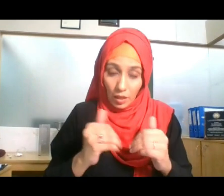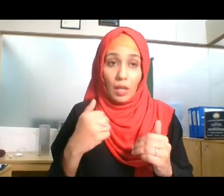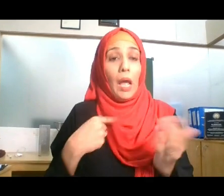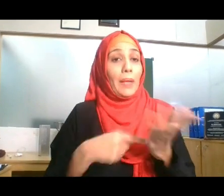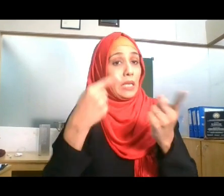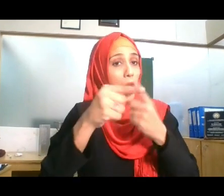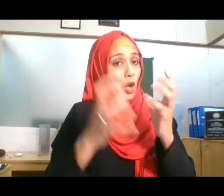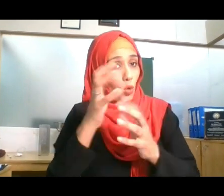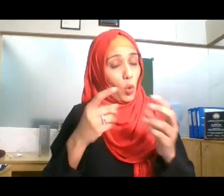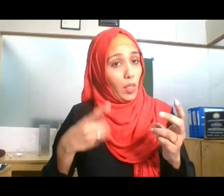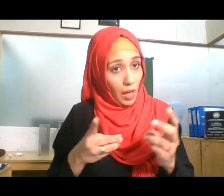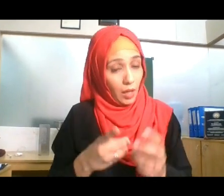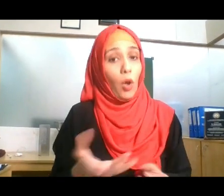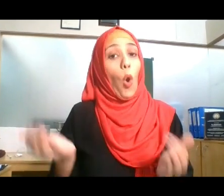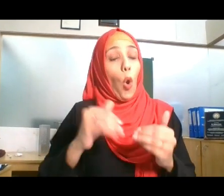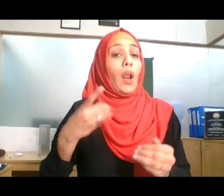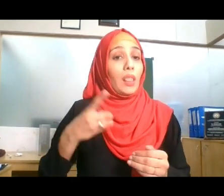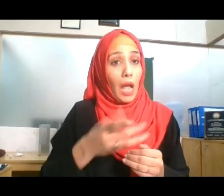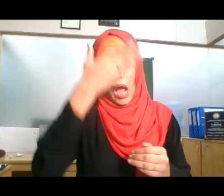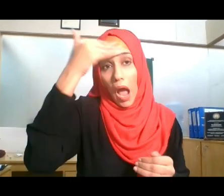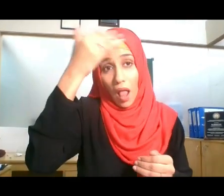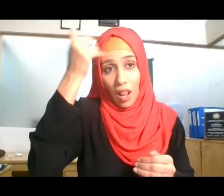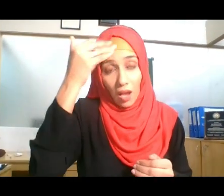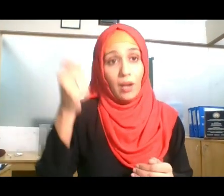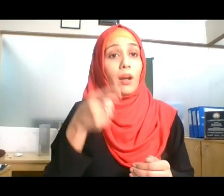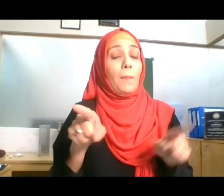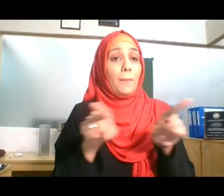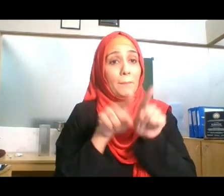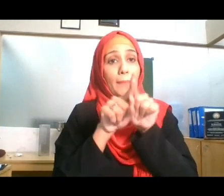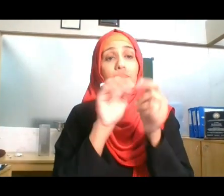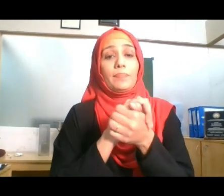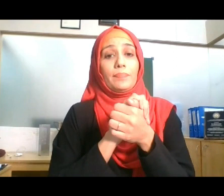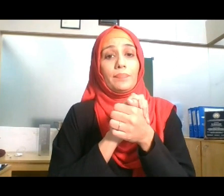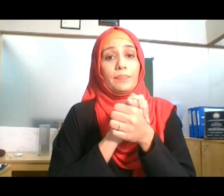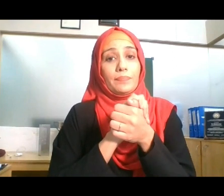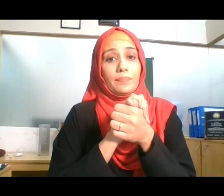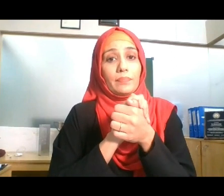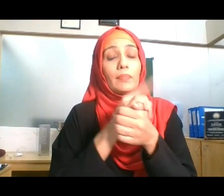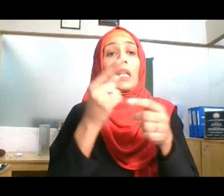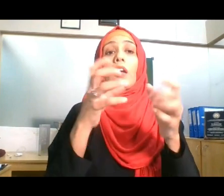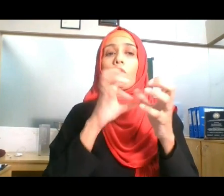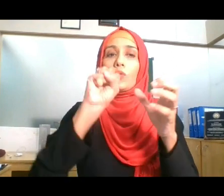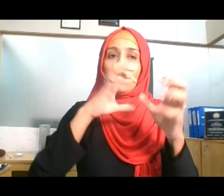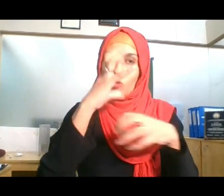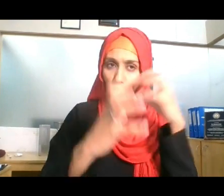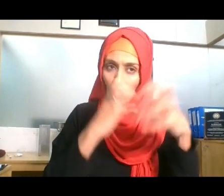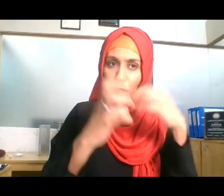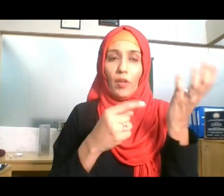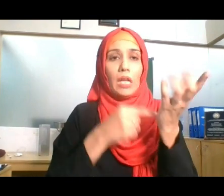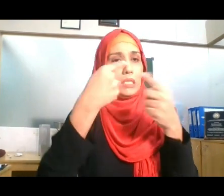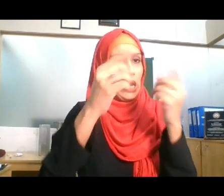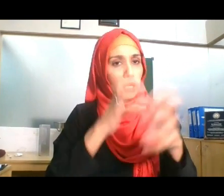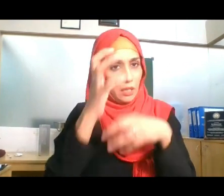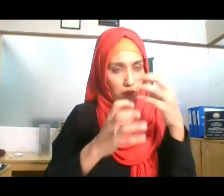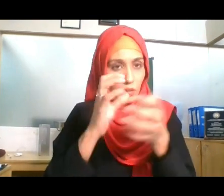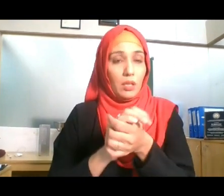technology. There are more cutting edge solutions coming in terms of software and technology, such as those